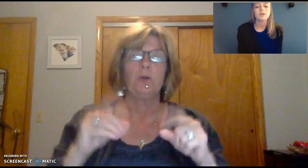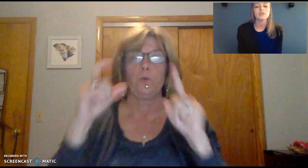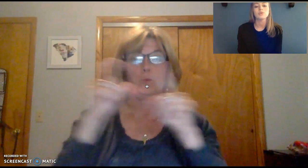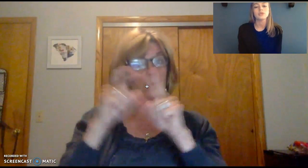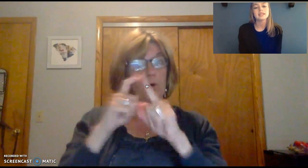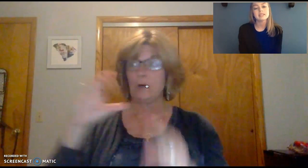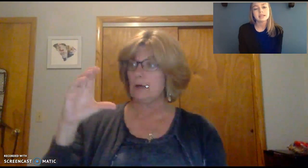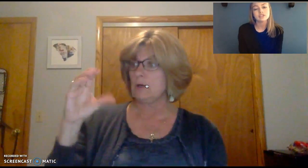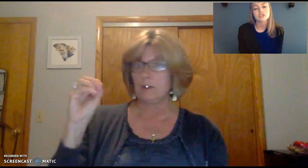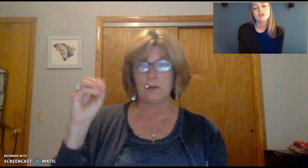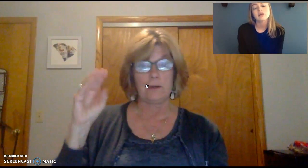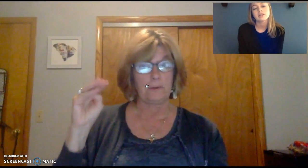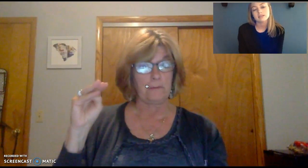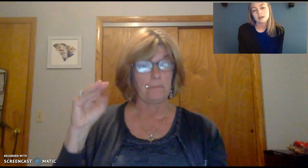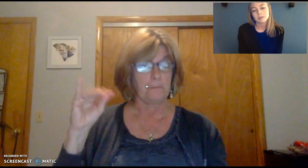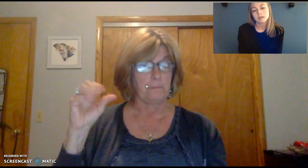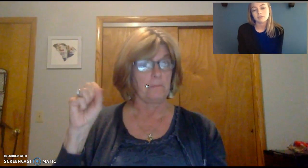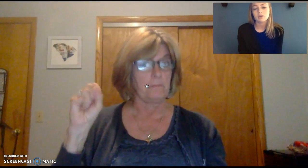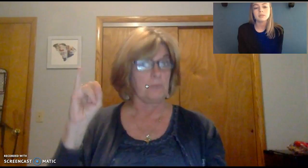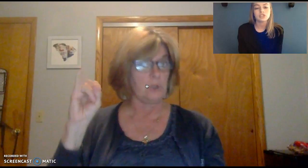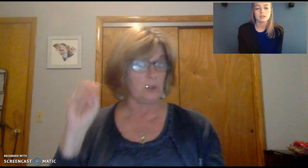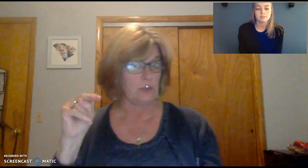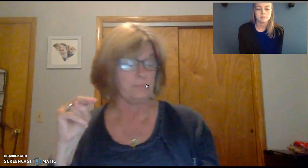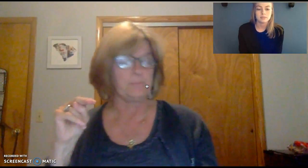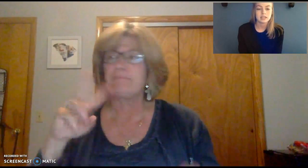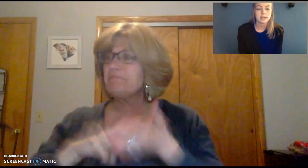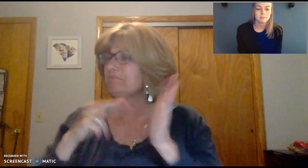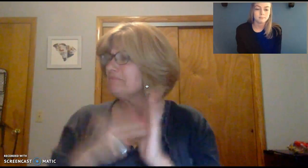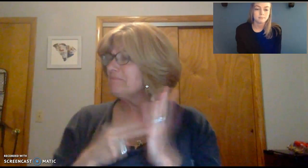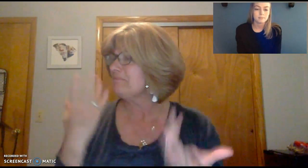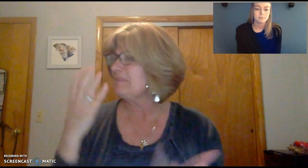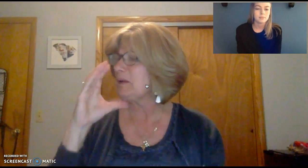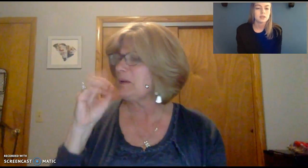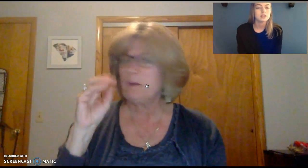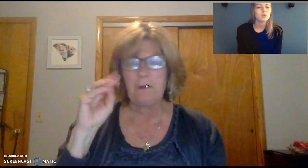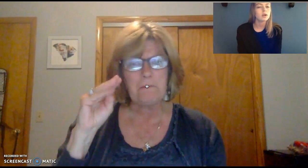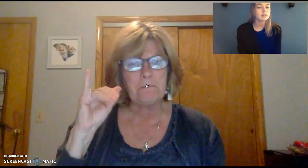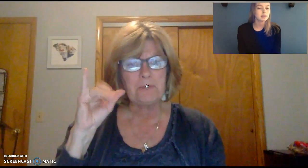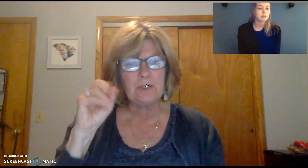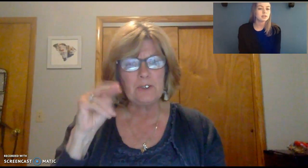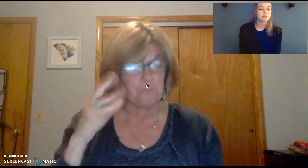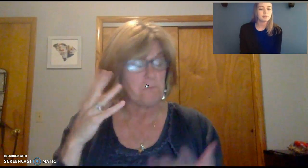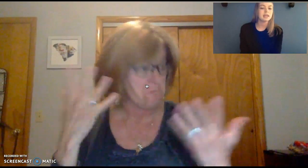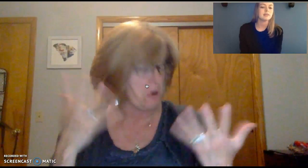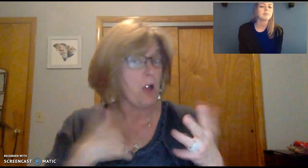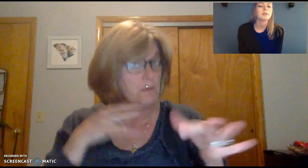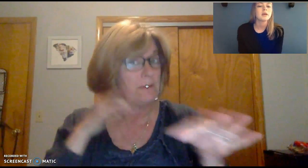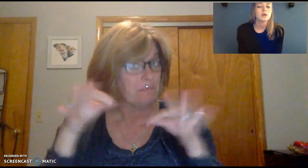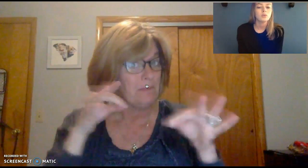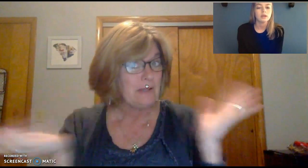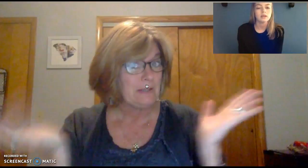So I'm going to reteach the topic of commission today. So what does commission